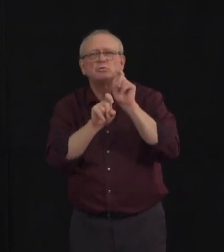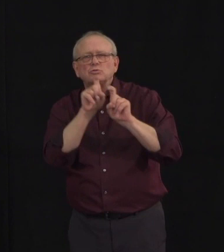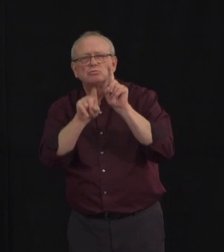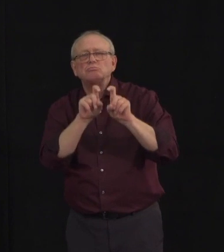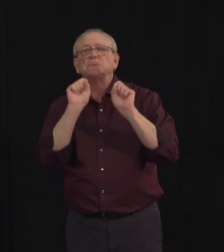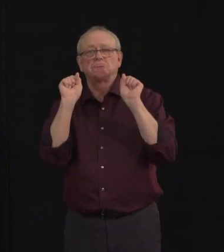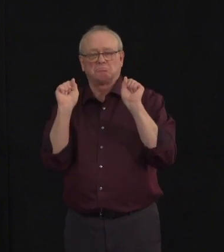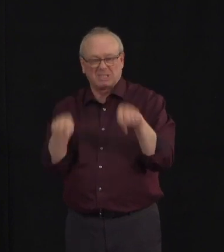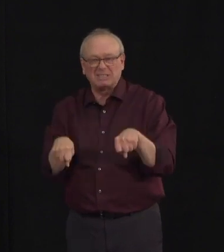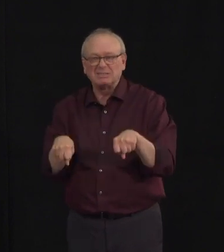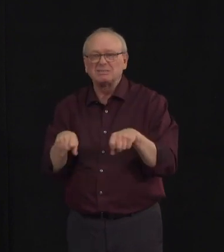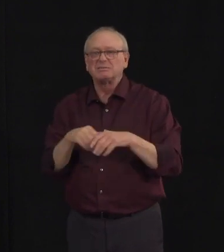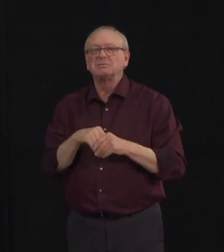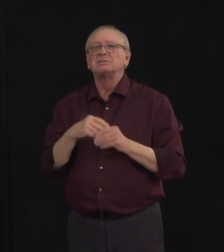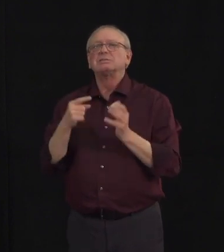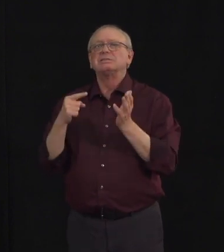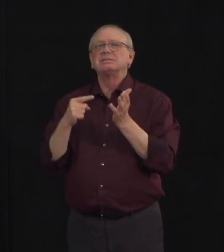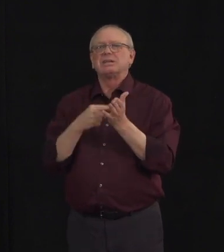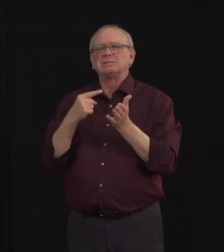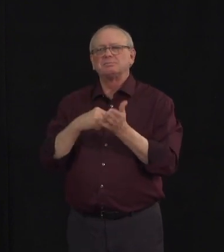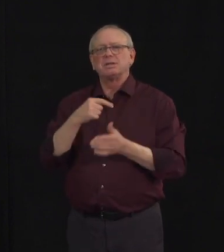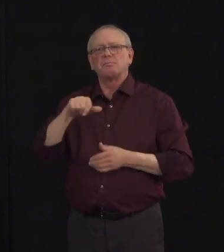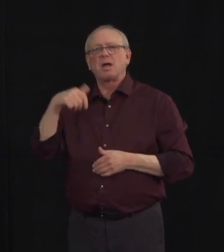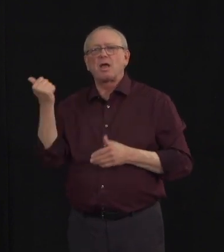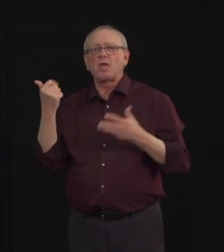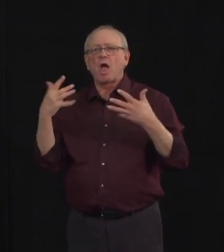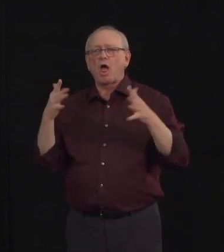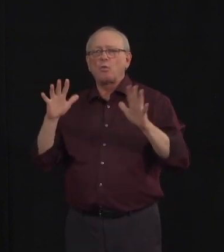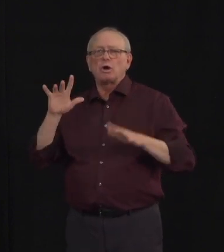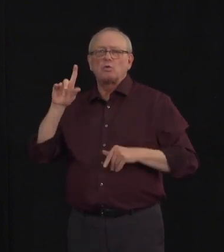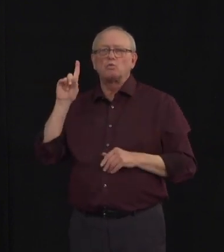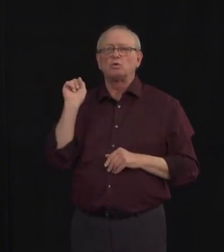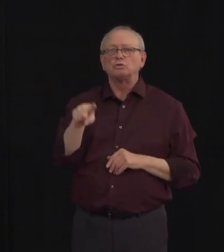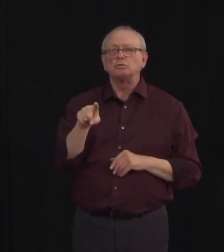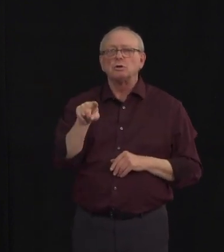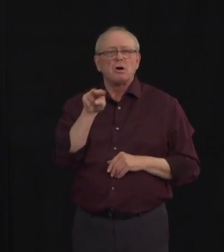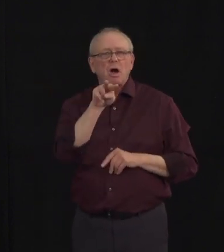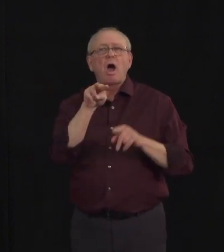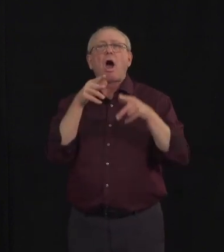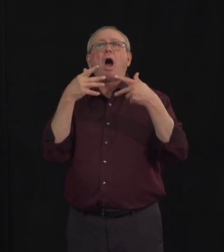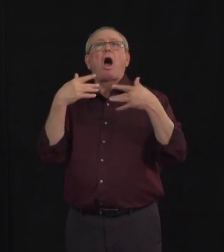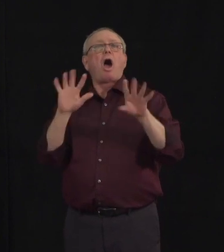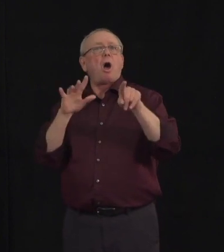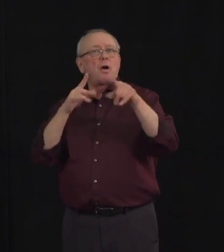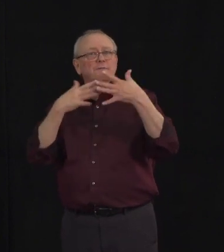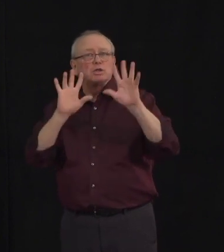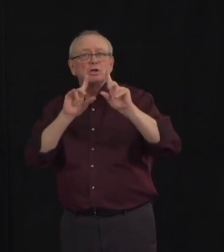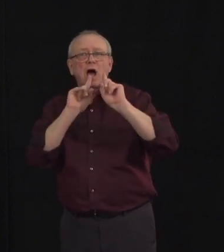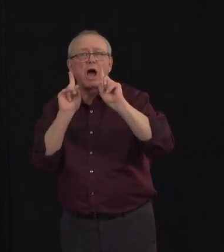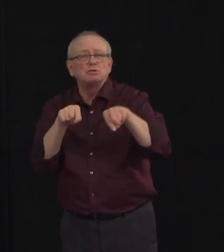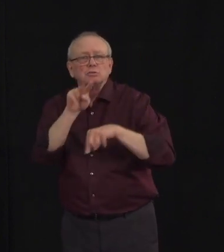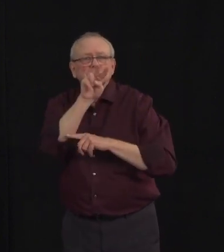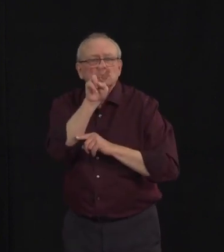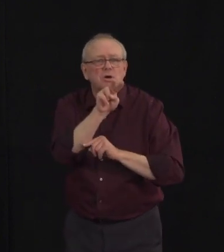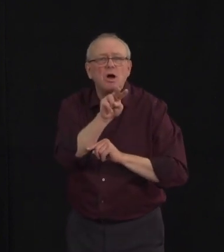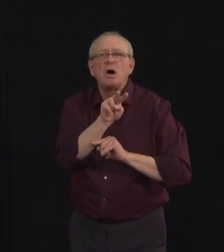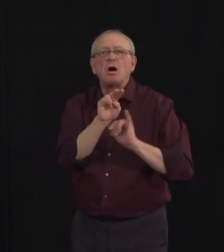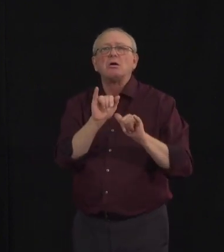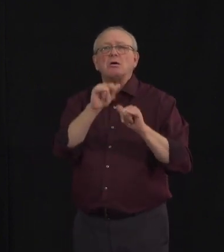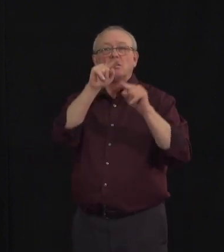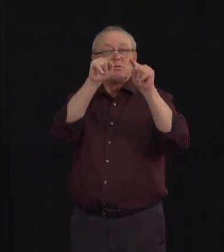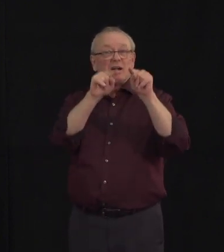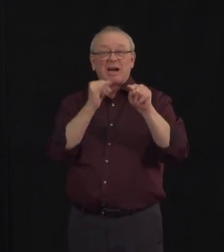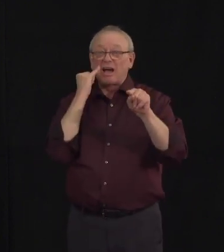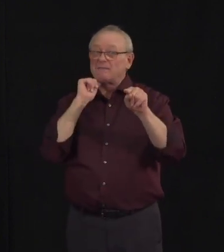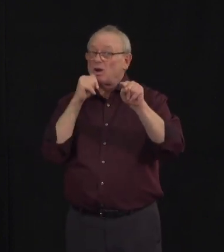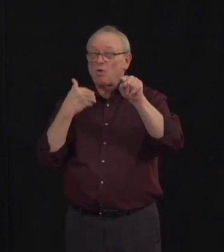have asked the same question, and if not, they can send in their questions to be answered. In collaboration with the Associate Minister of